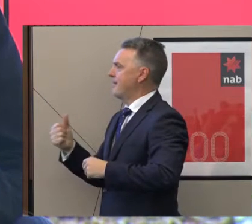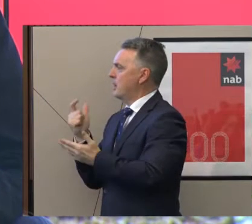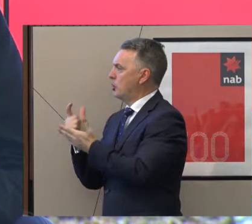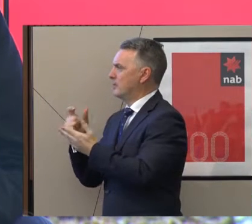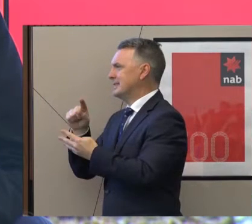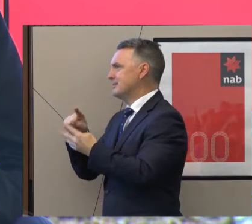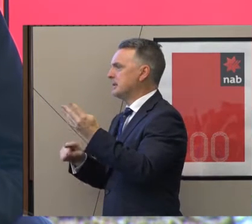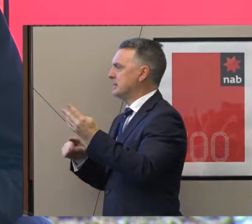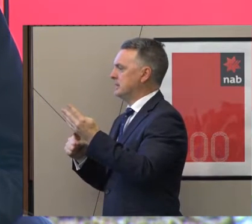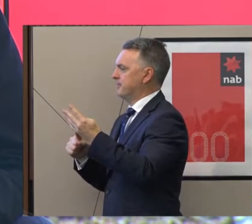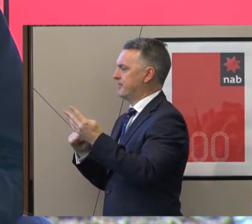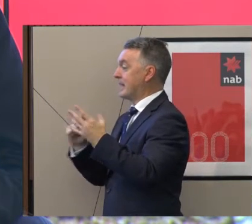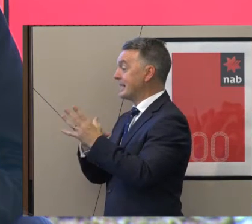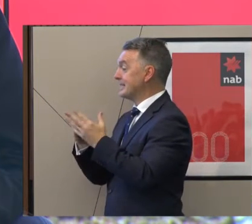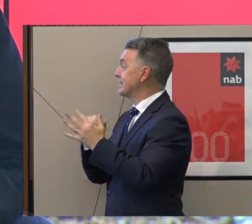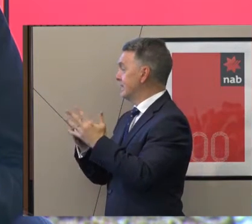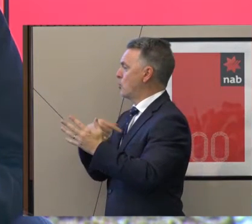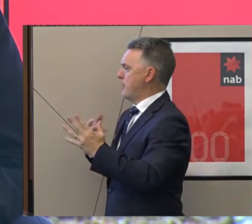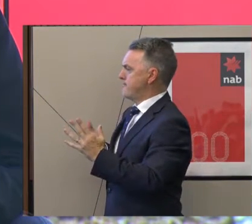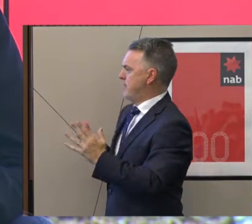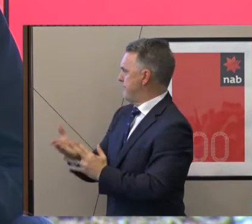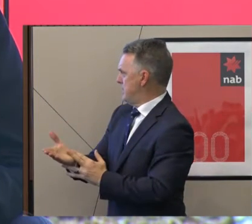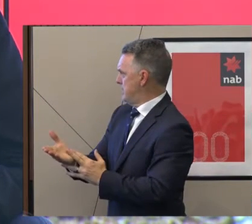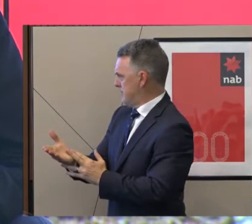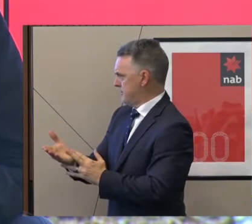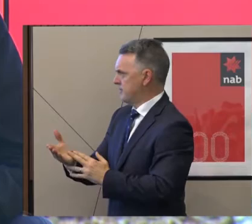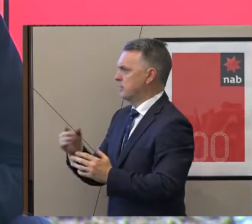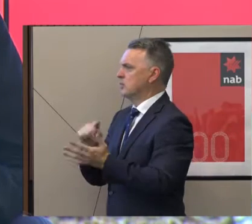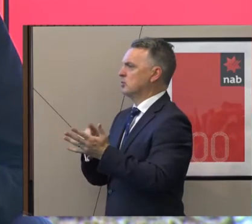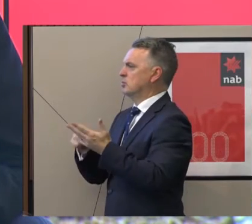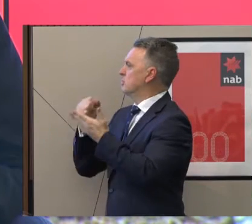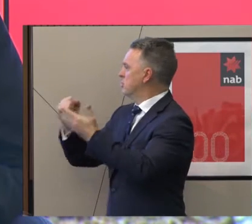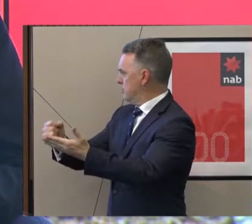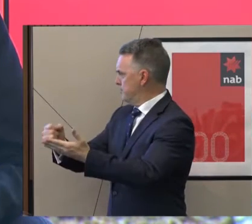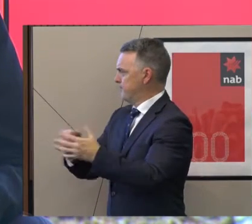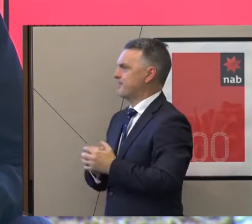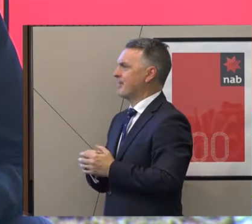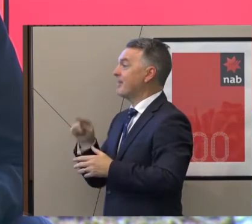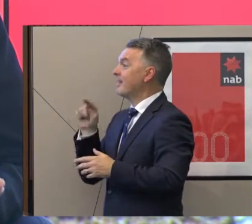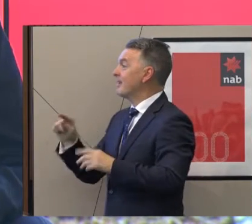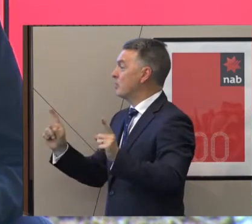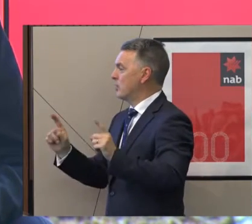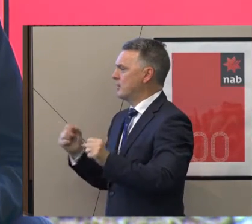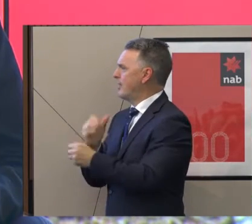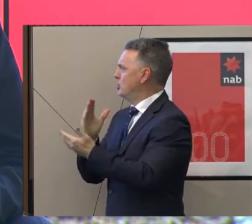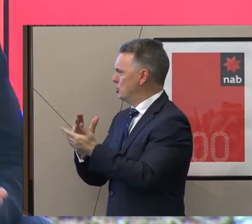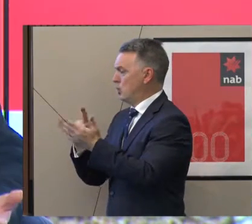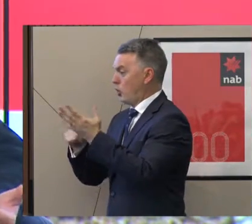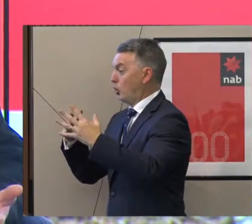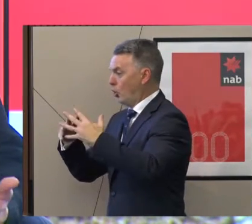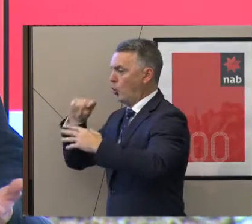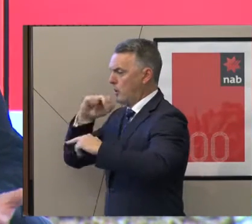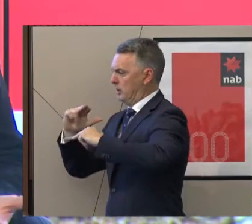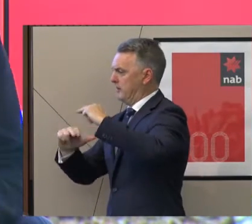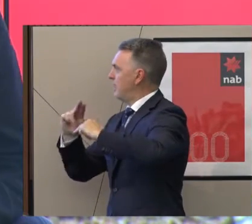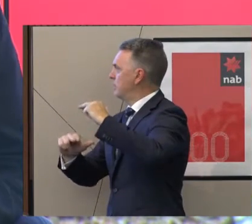we've intervened and we've used our intervention function. And part of that is about trying to make sure that the law develops in a way that it's intended